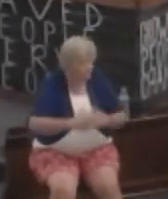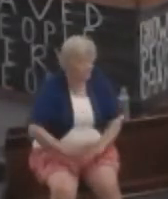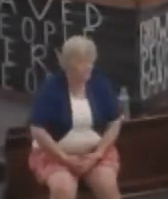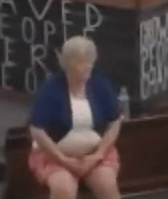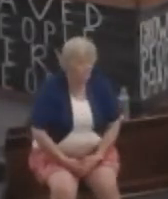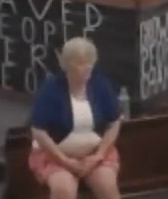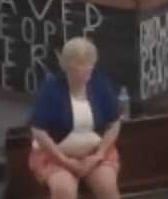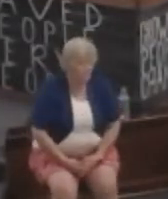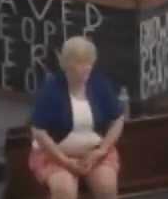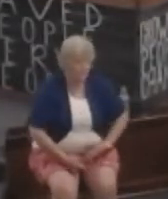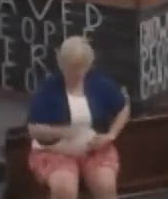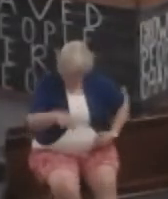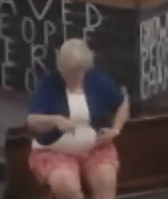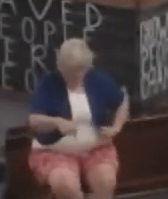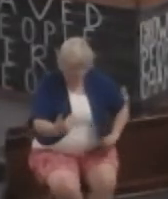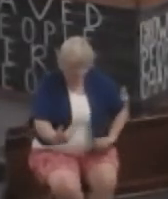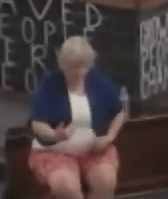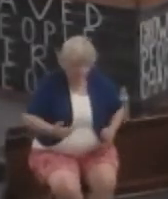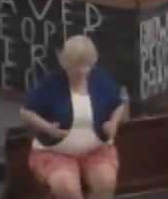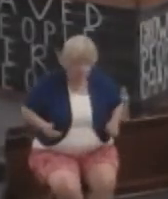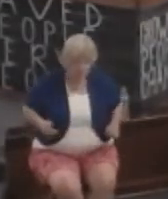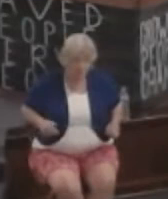It happens right here.